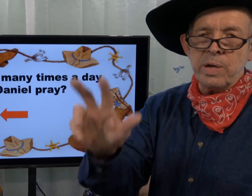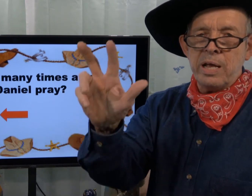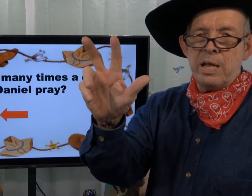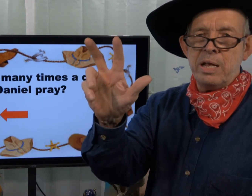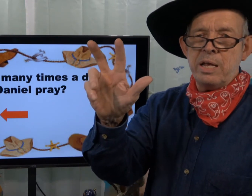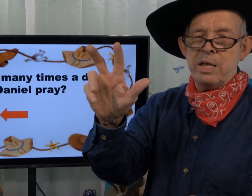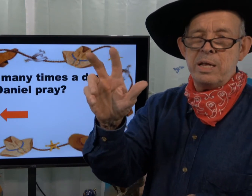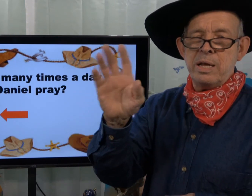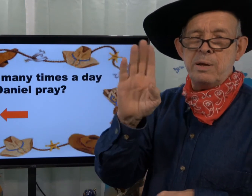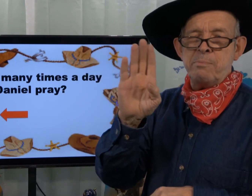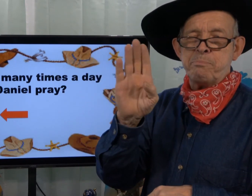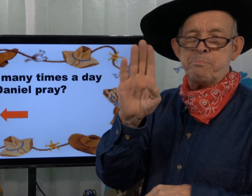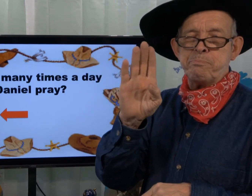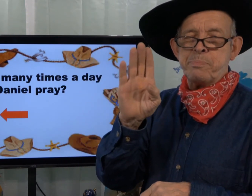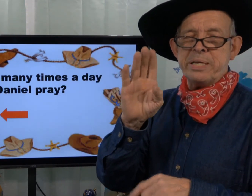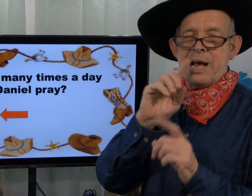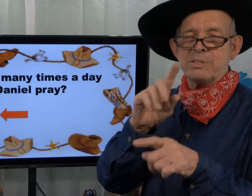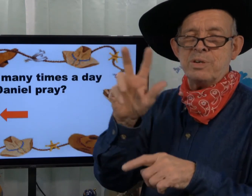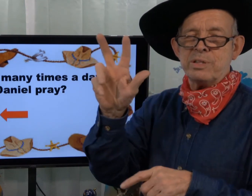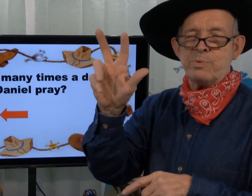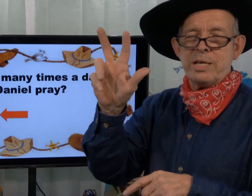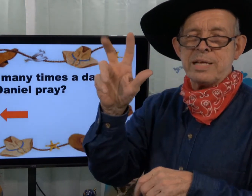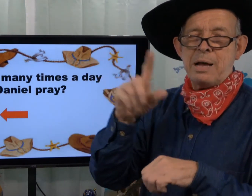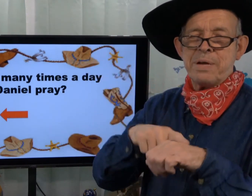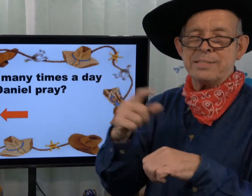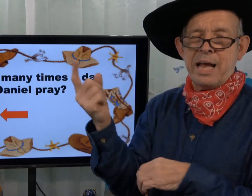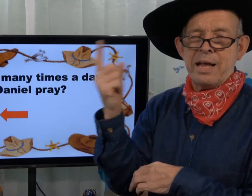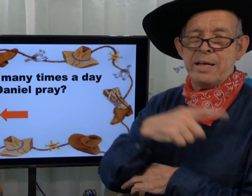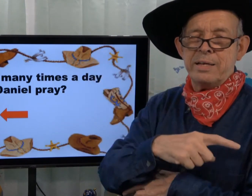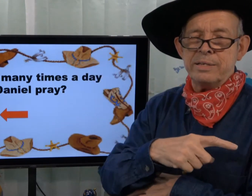Three. B answered three times a day.